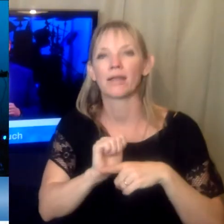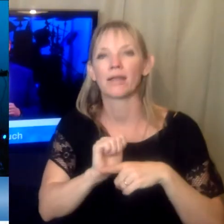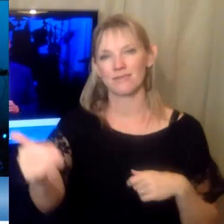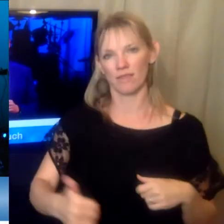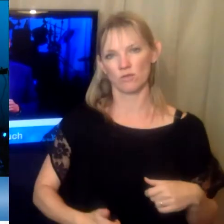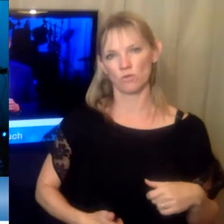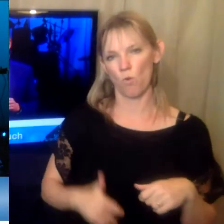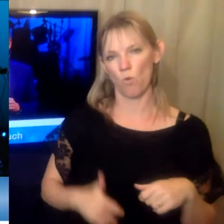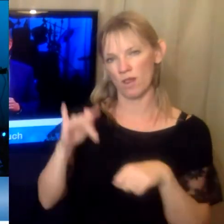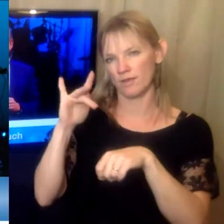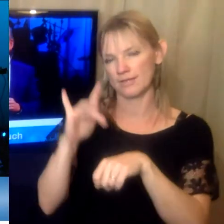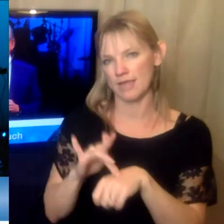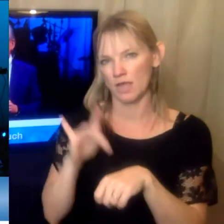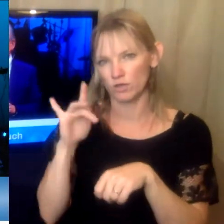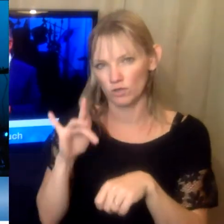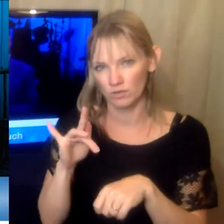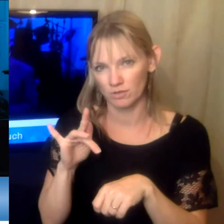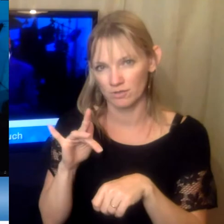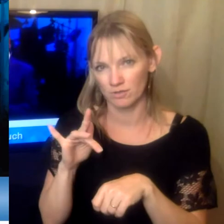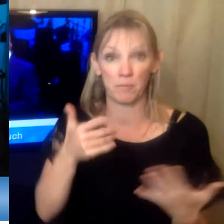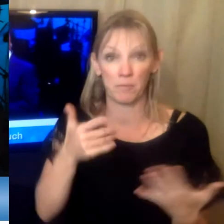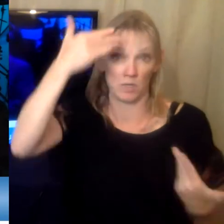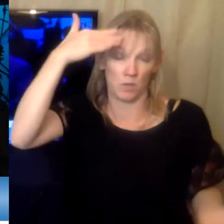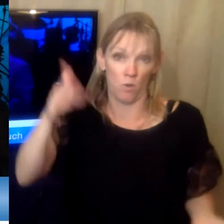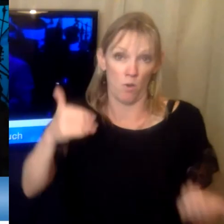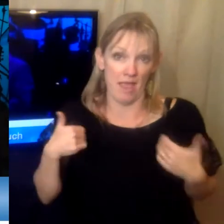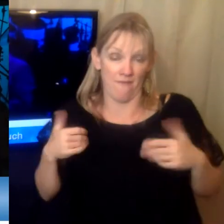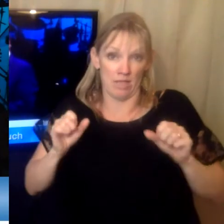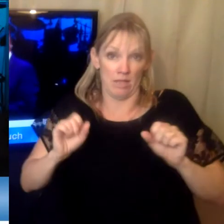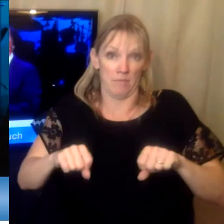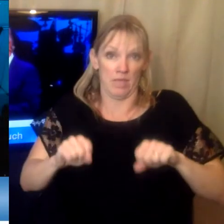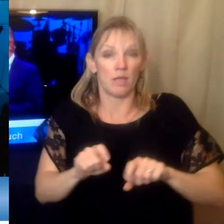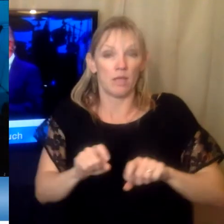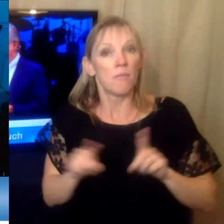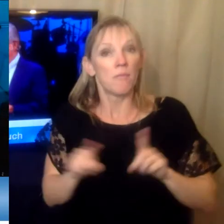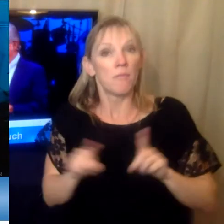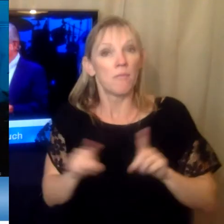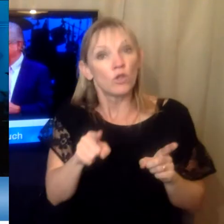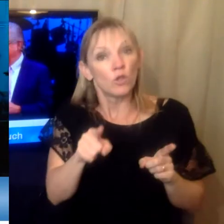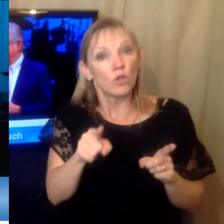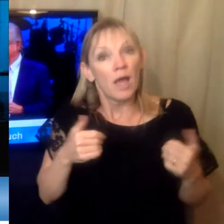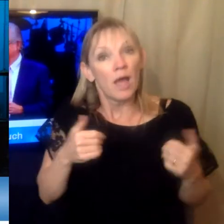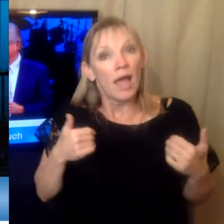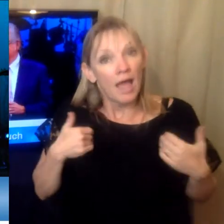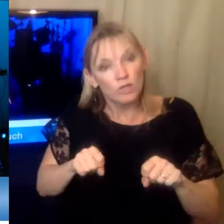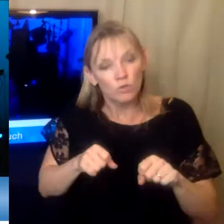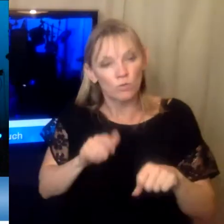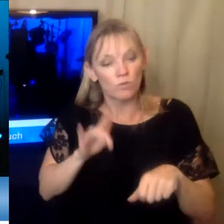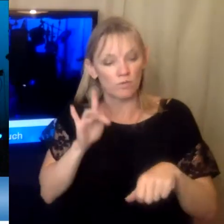touch. You may not have known you have this ability, but you have the ability to touch a soul.